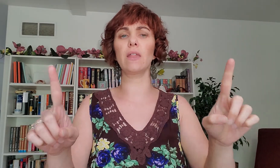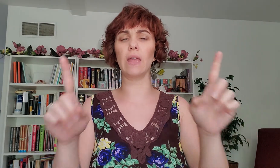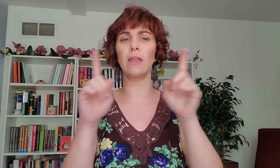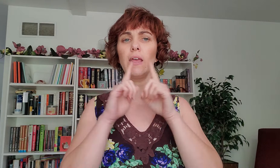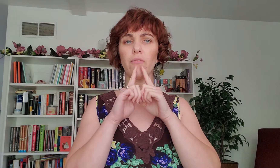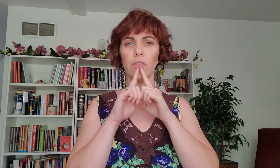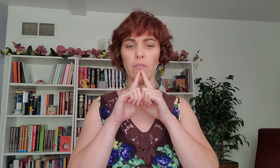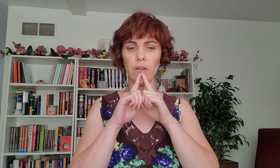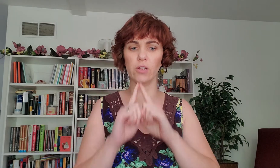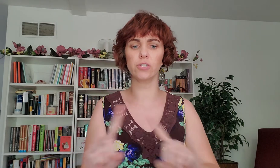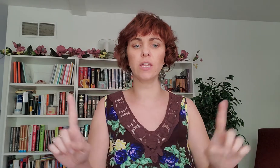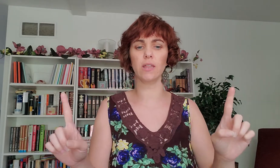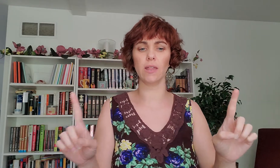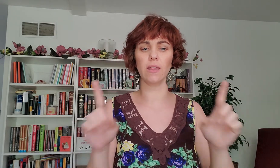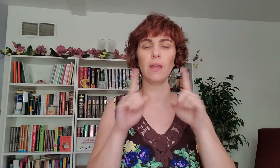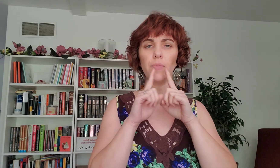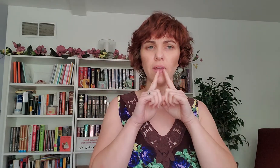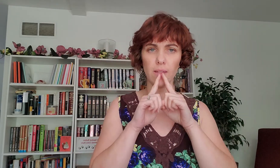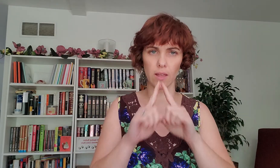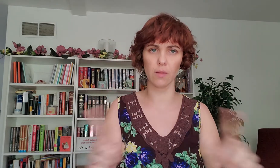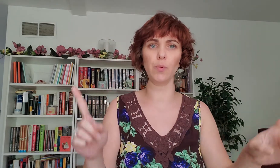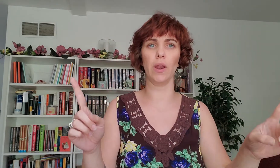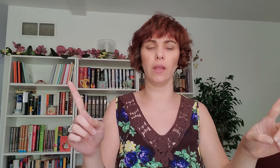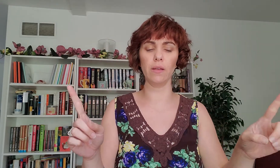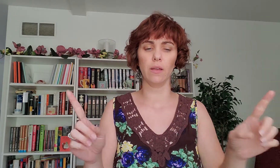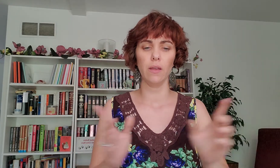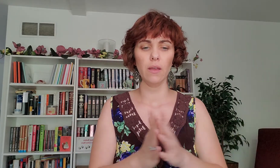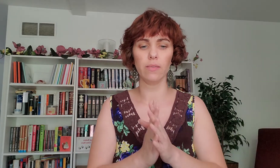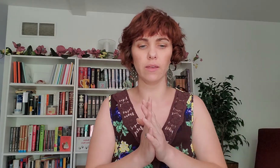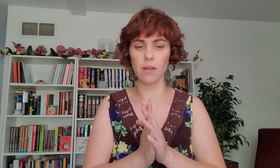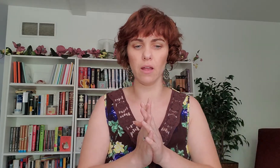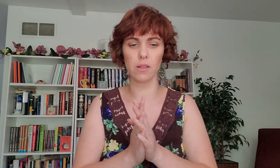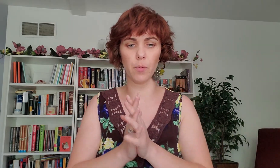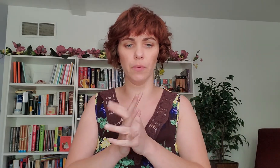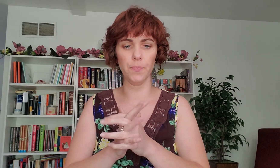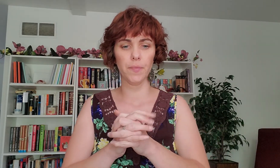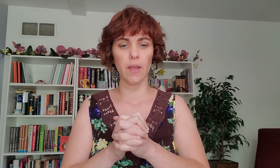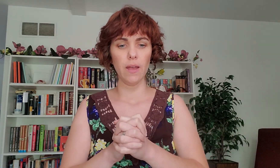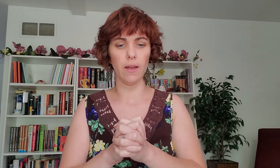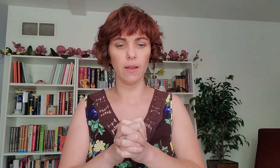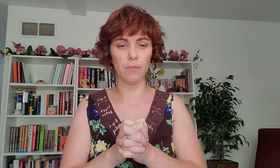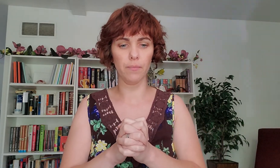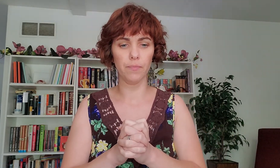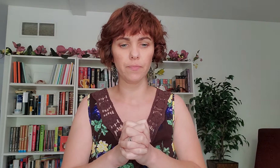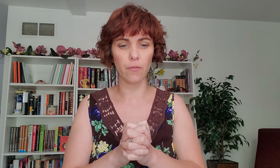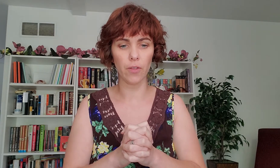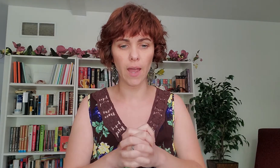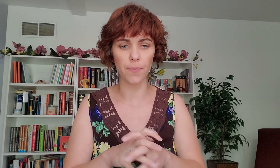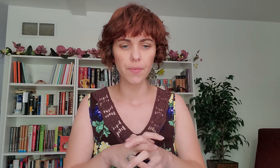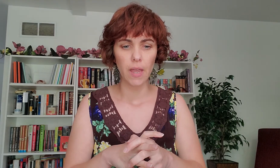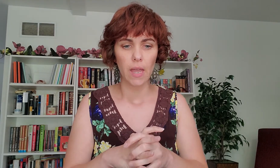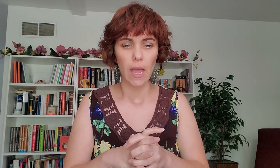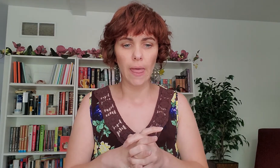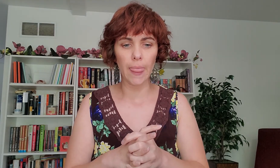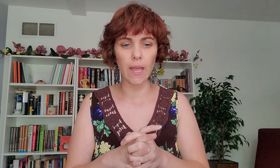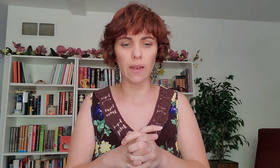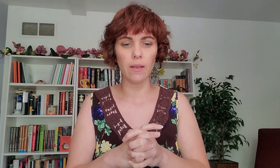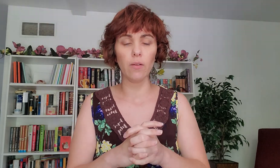again, like for the evangelist. It's the same thing as like spreading the gospel for that. And then, like